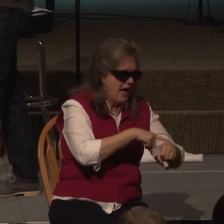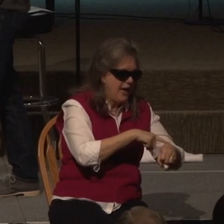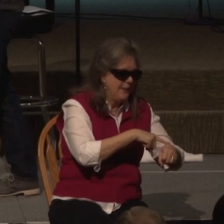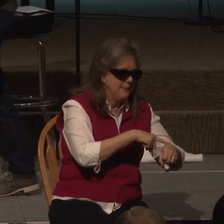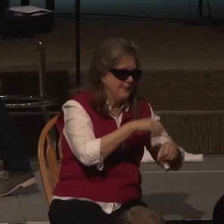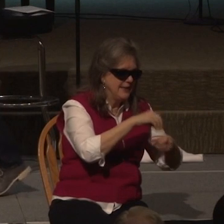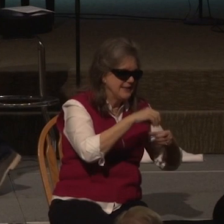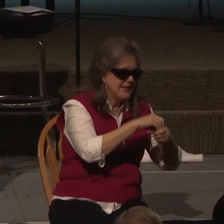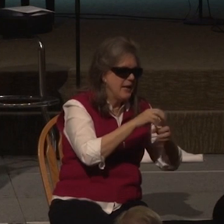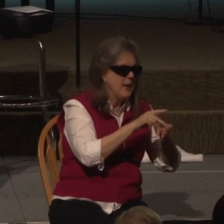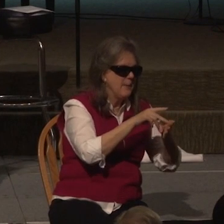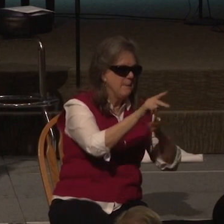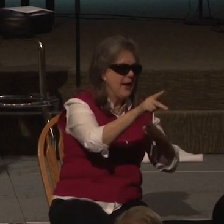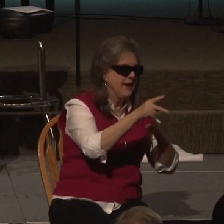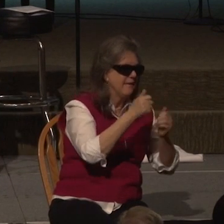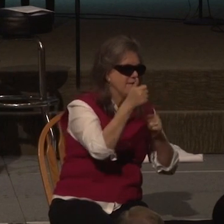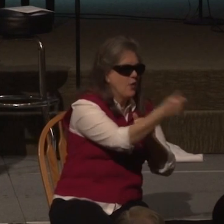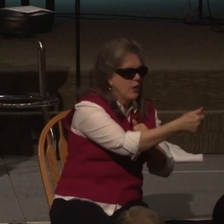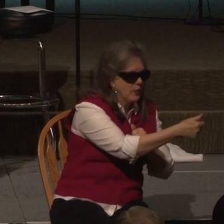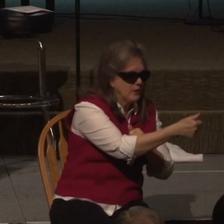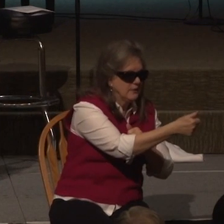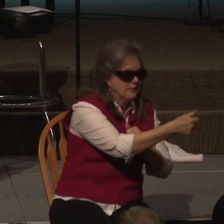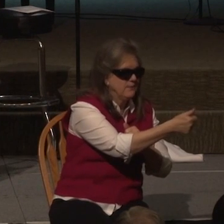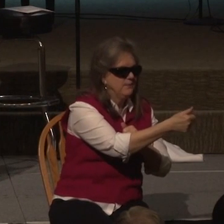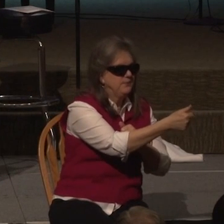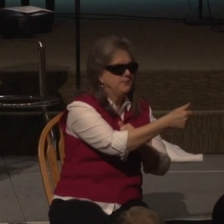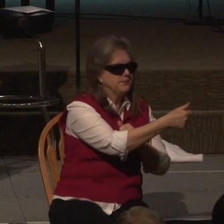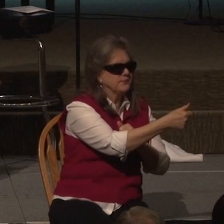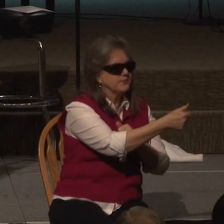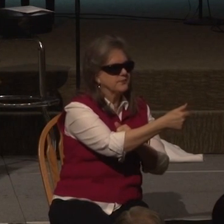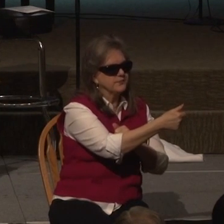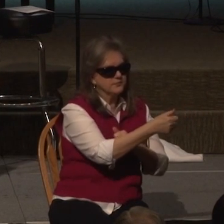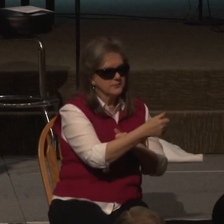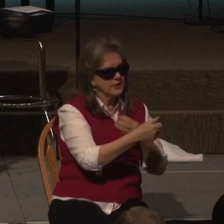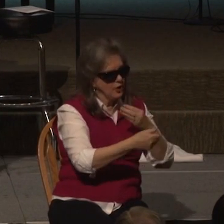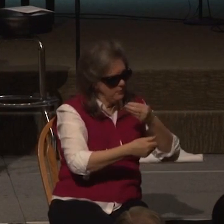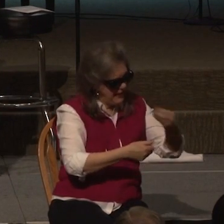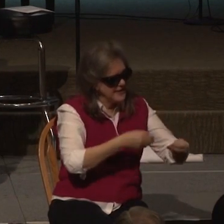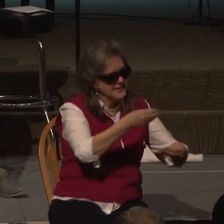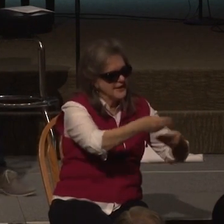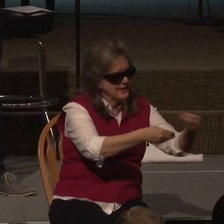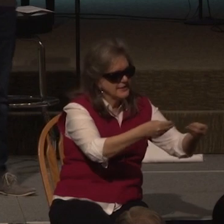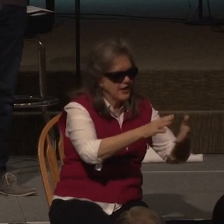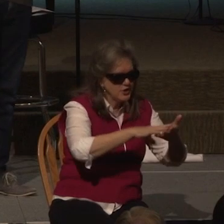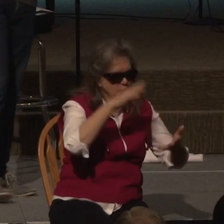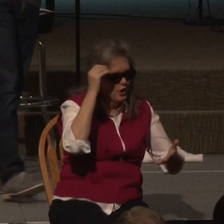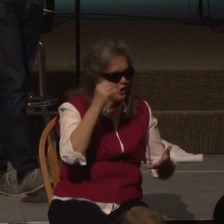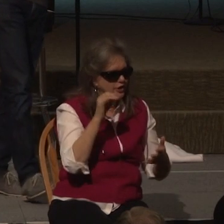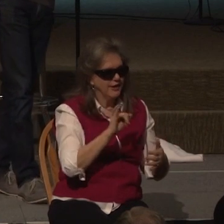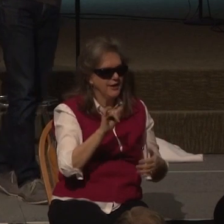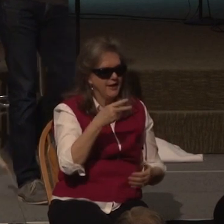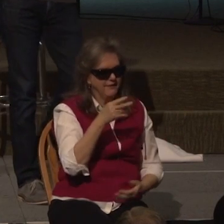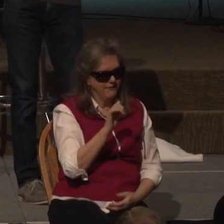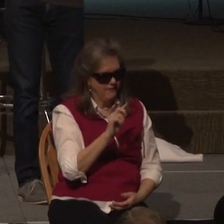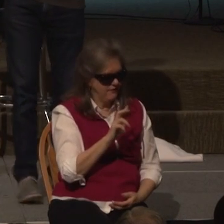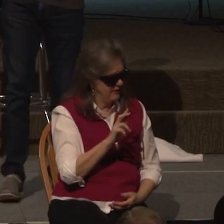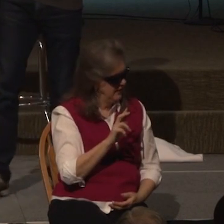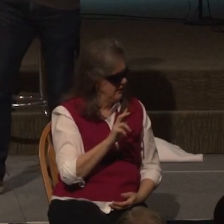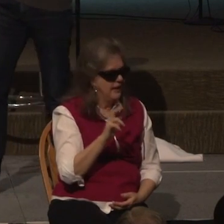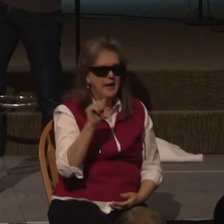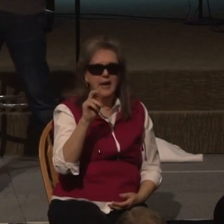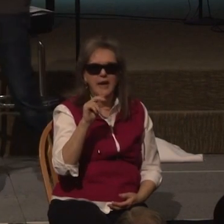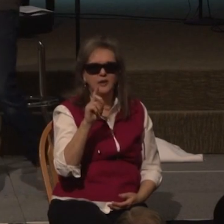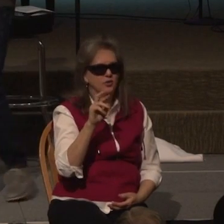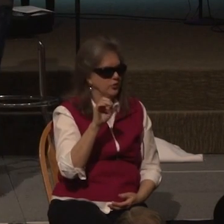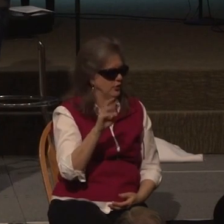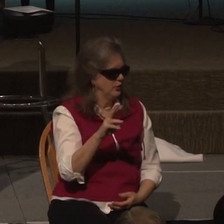paying it forward. In other words, it's to pass things along, things that you are learning. It's like Philip. It's like Andrew,